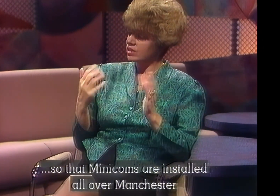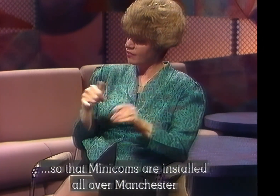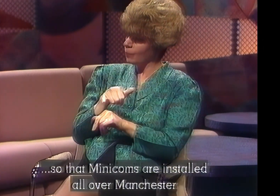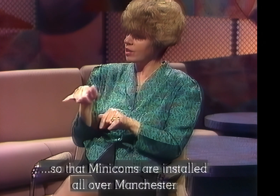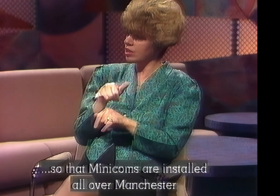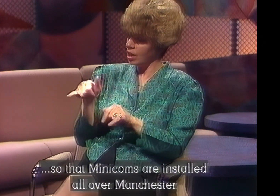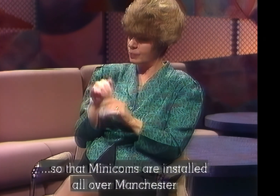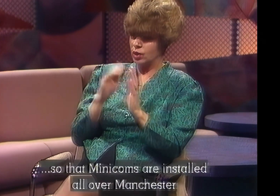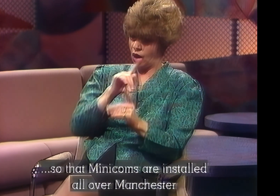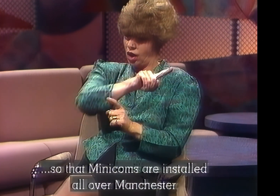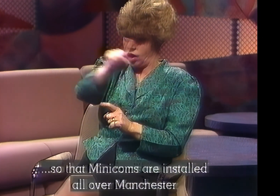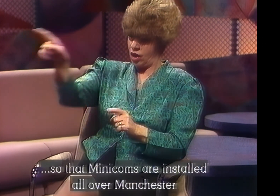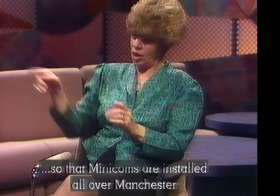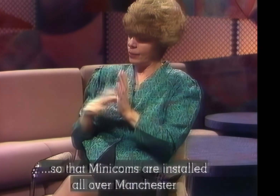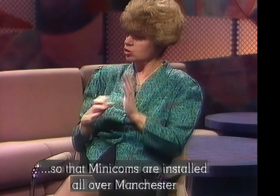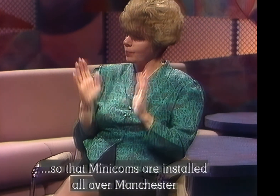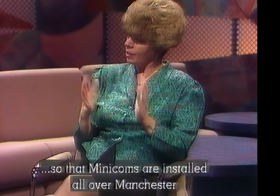are installed all over Manchester.